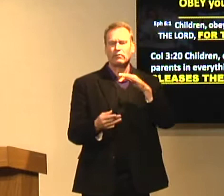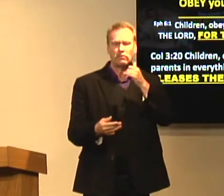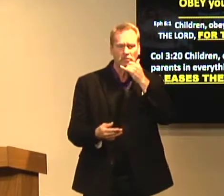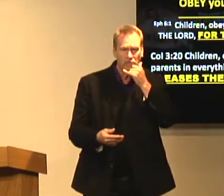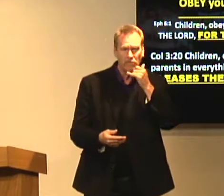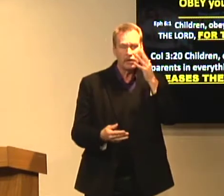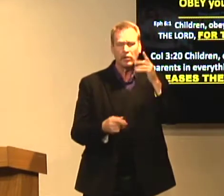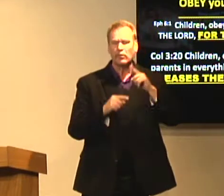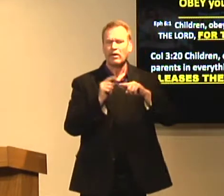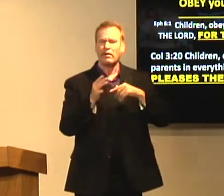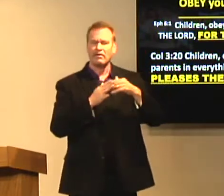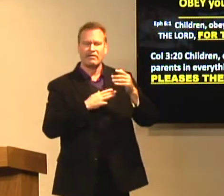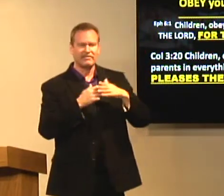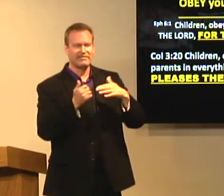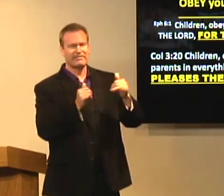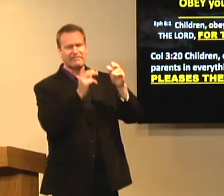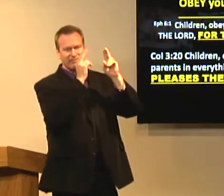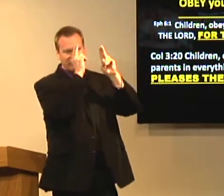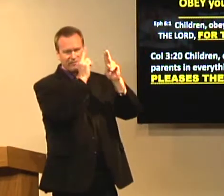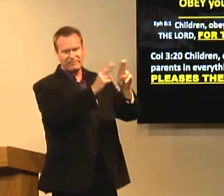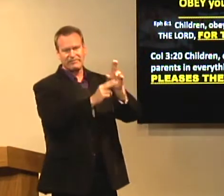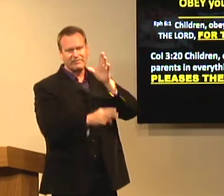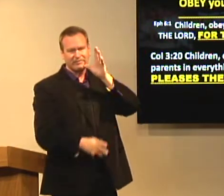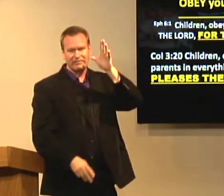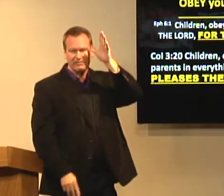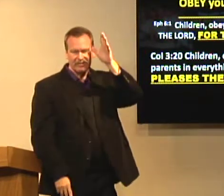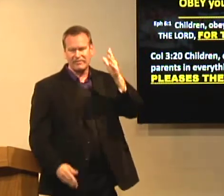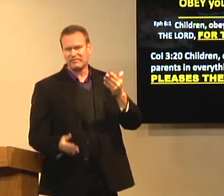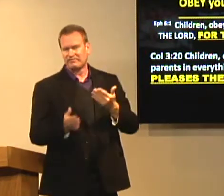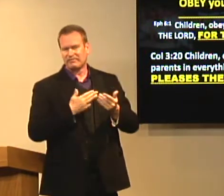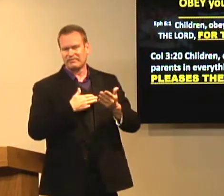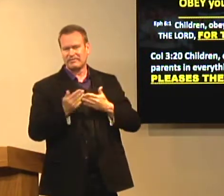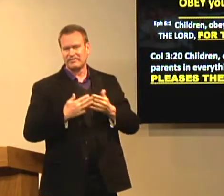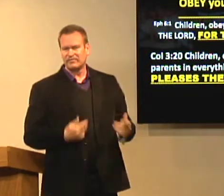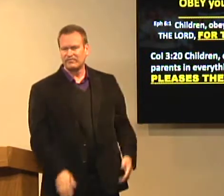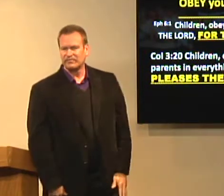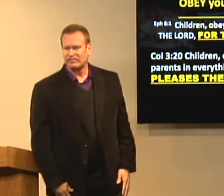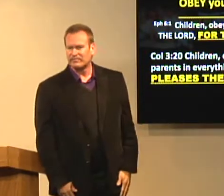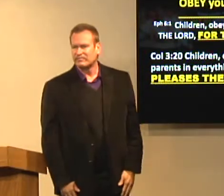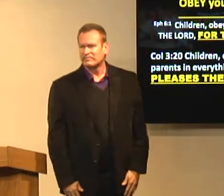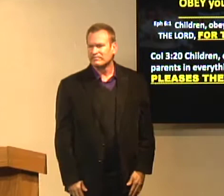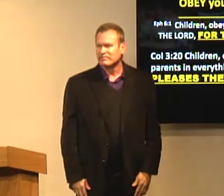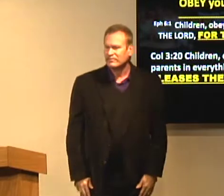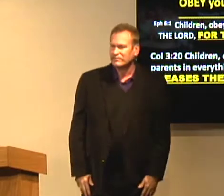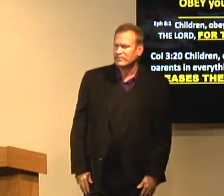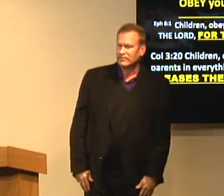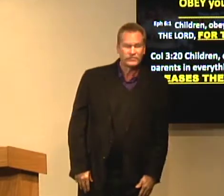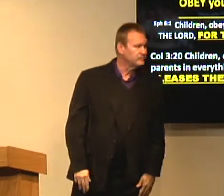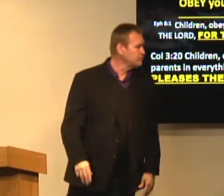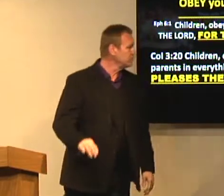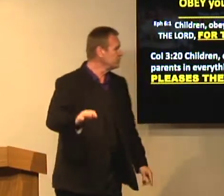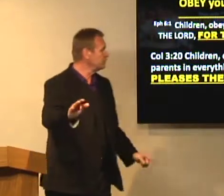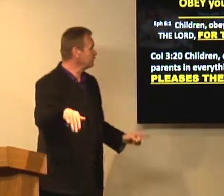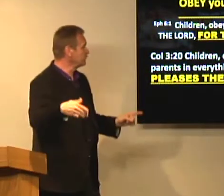As parents, we make mistakes. We are not perfect, but still, as children, are still required to honor their parents.